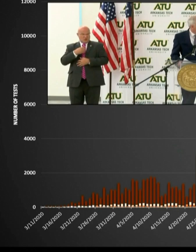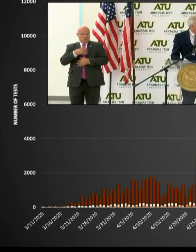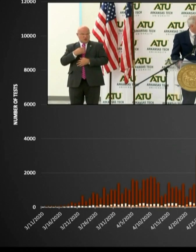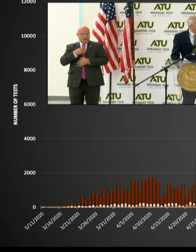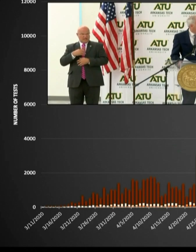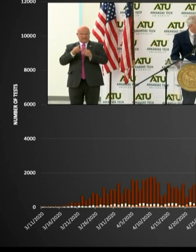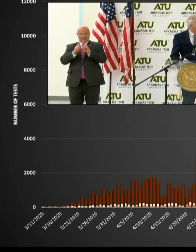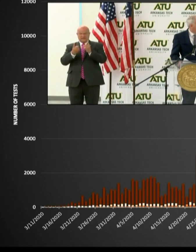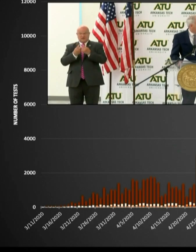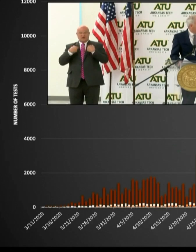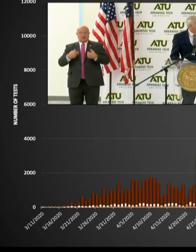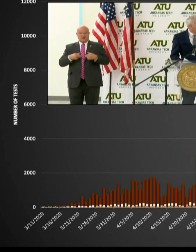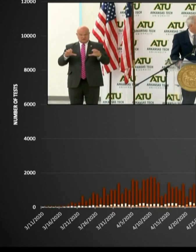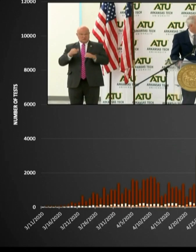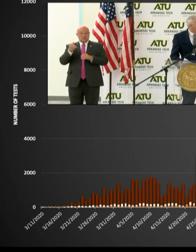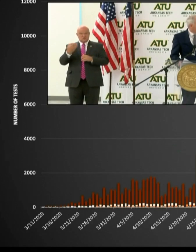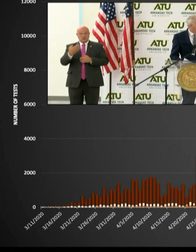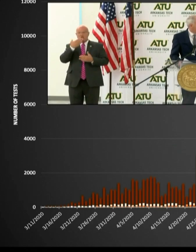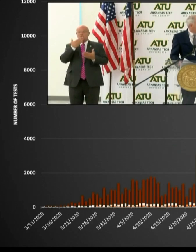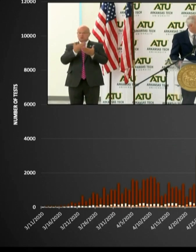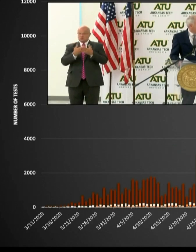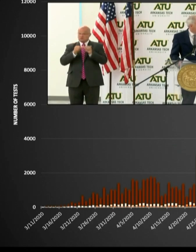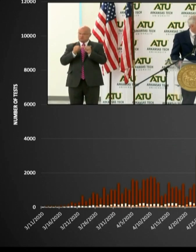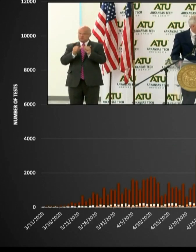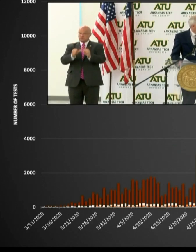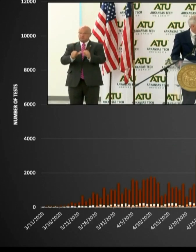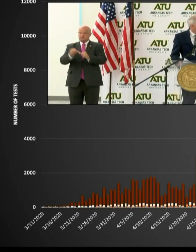Department of Health is doing their job, fairly consistent.